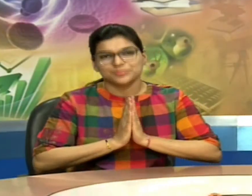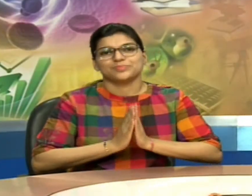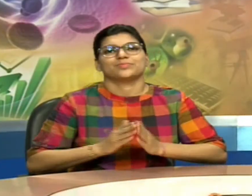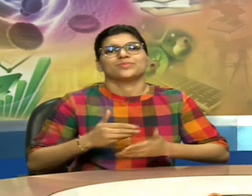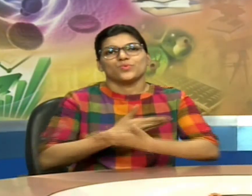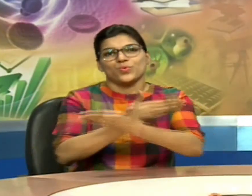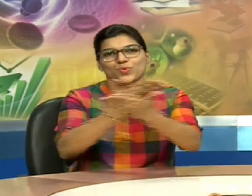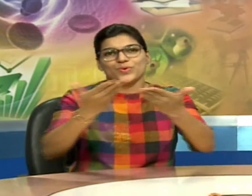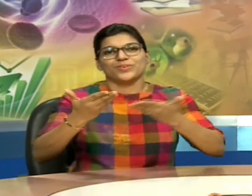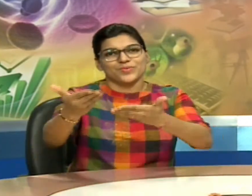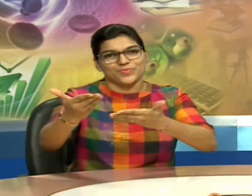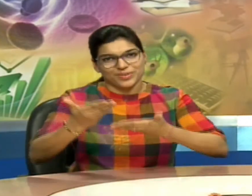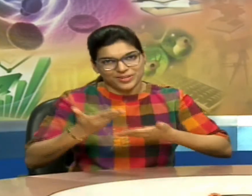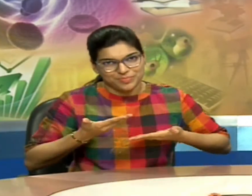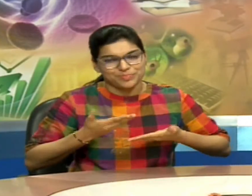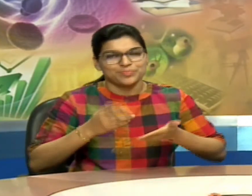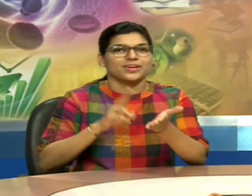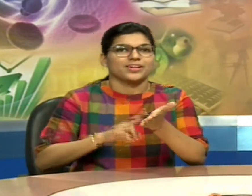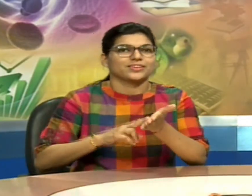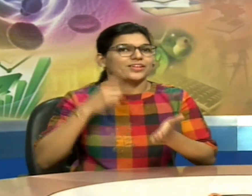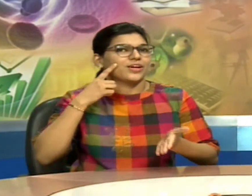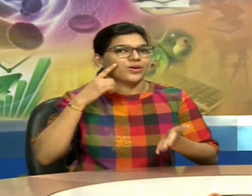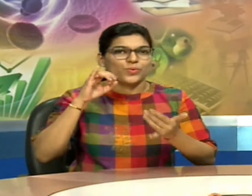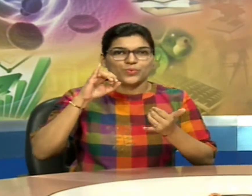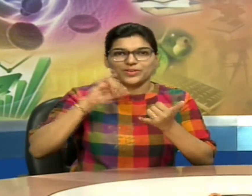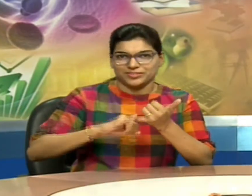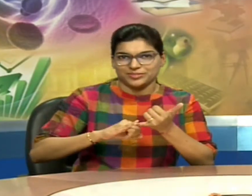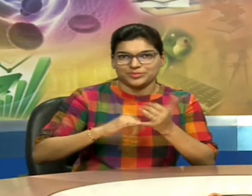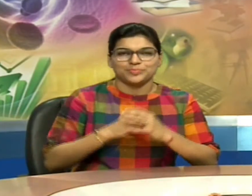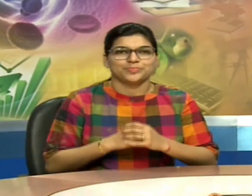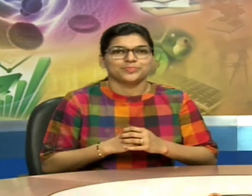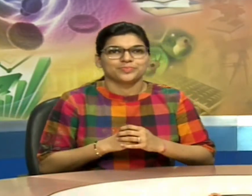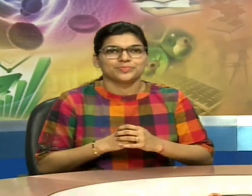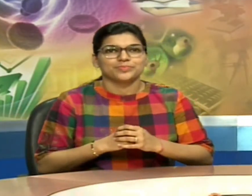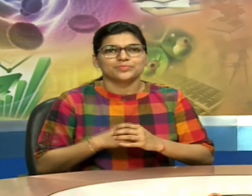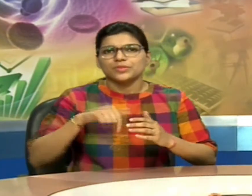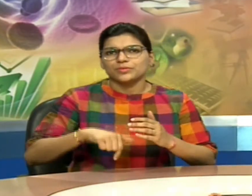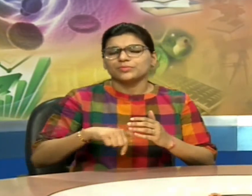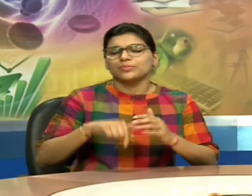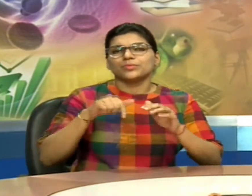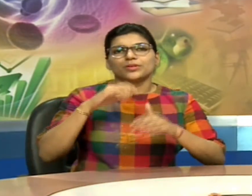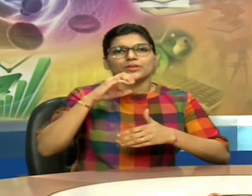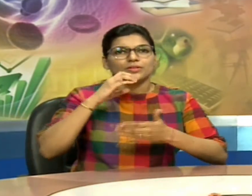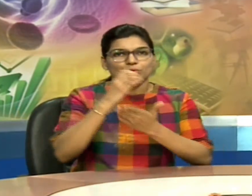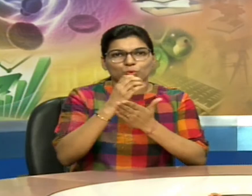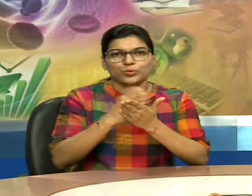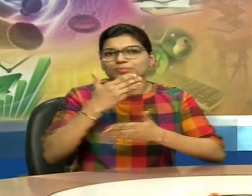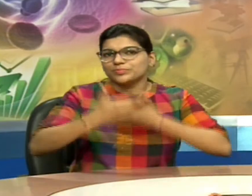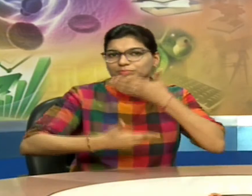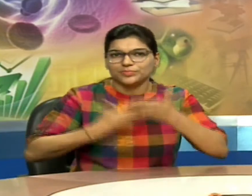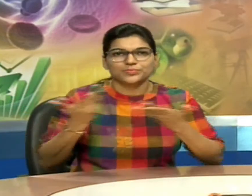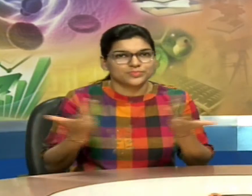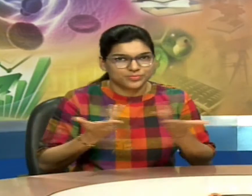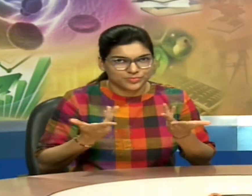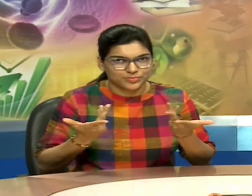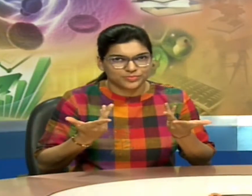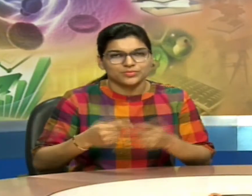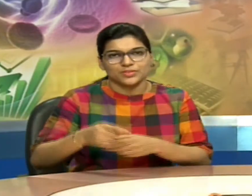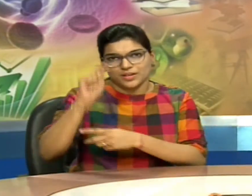Namaskar. Welcome you all. NIOS welcomes you in this course educational